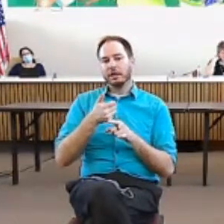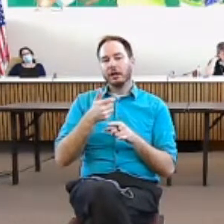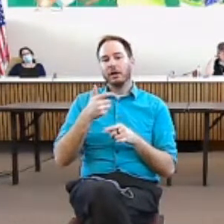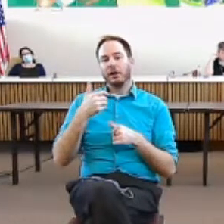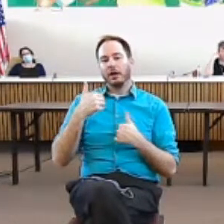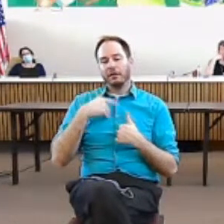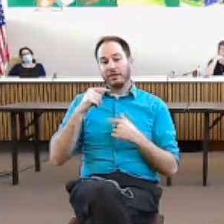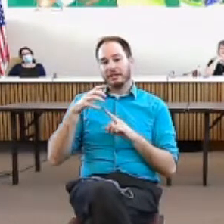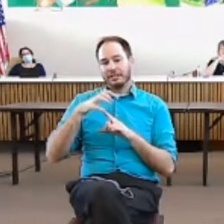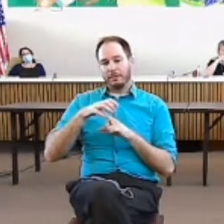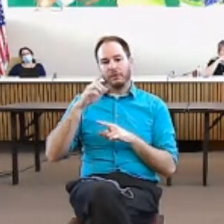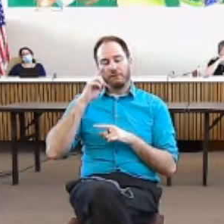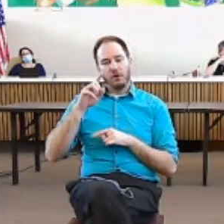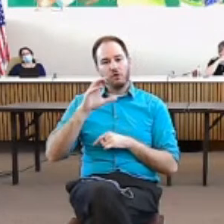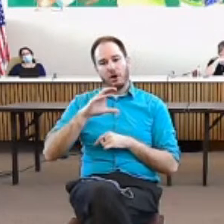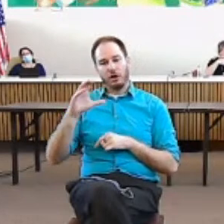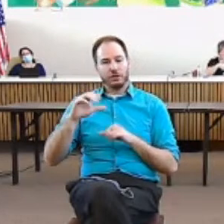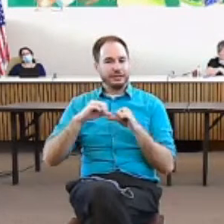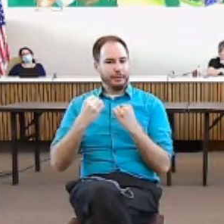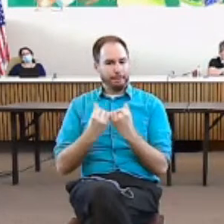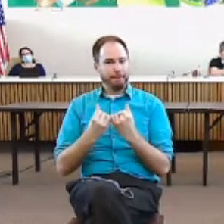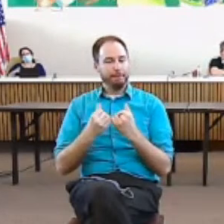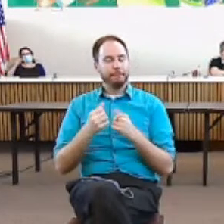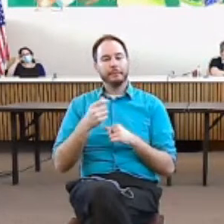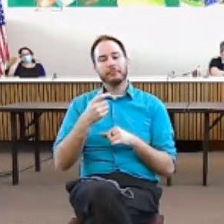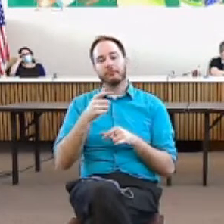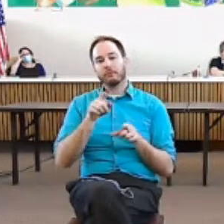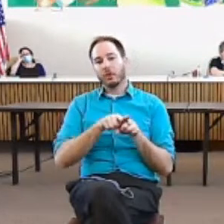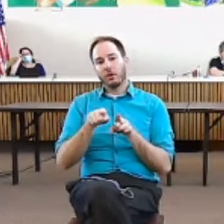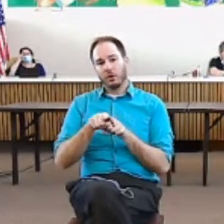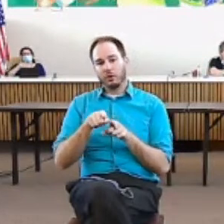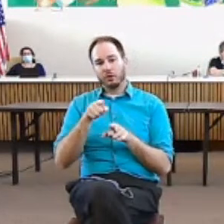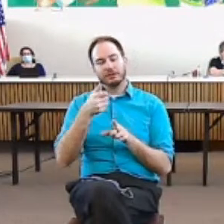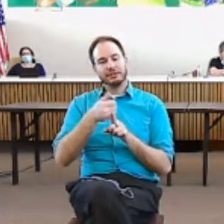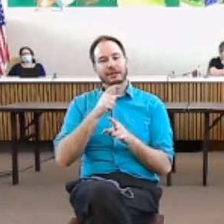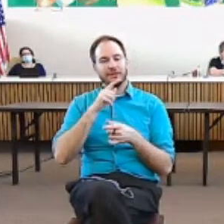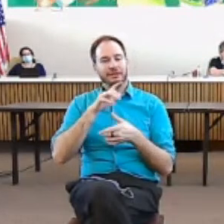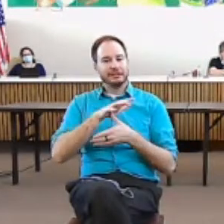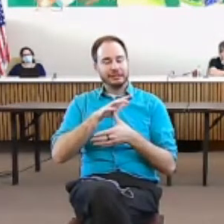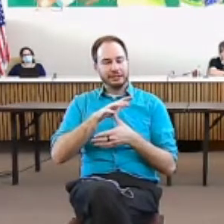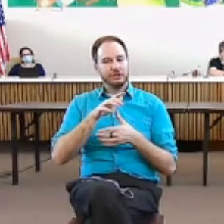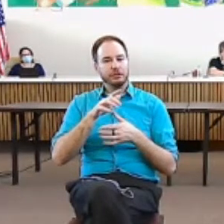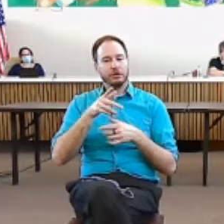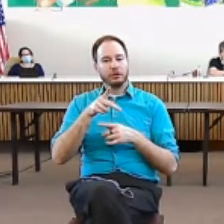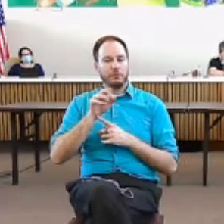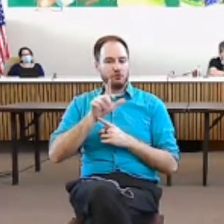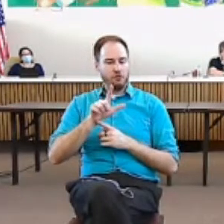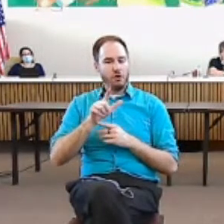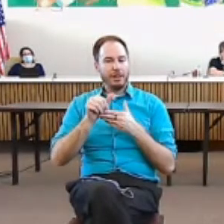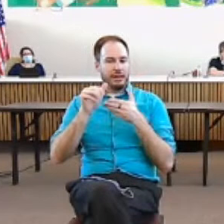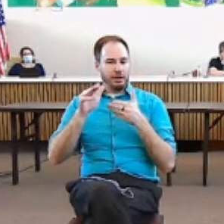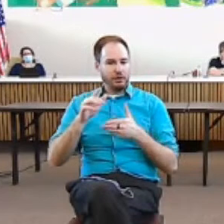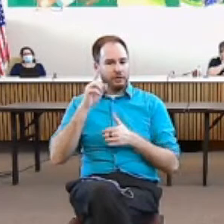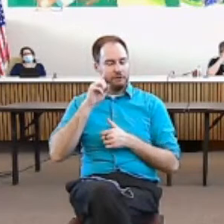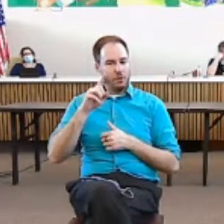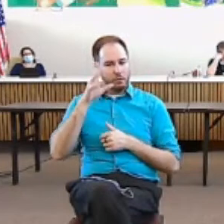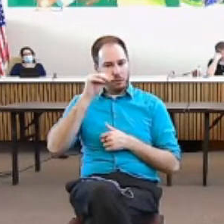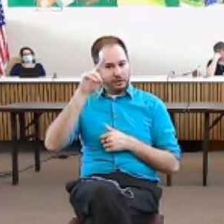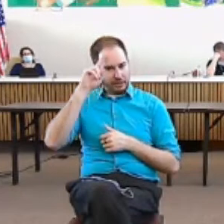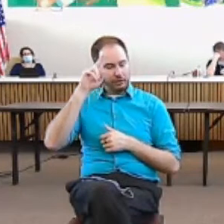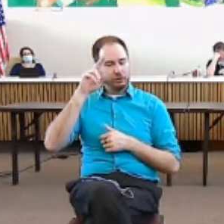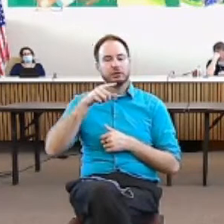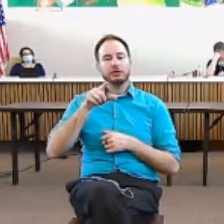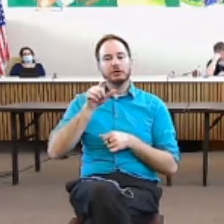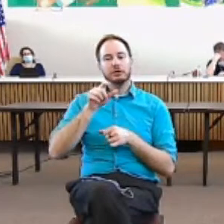the championship for the cross-country team. Pat was also a senior patrol leader for the Boy Scouts. He planned and supervised